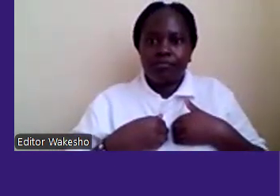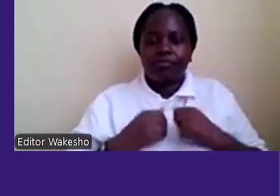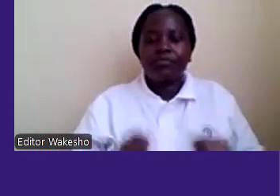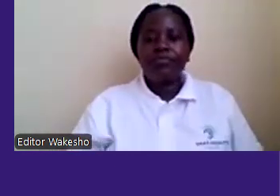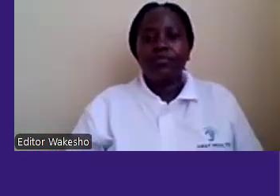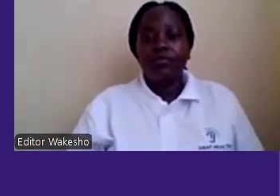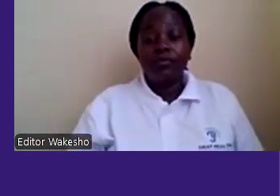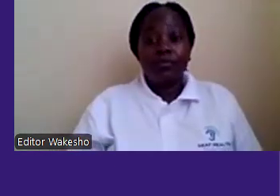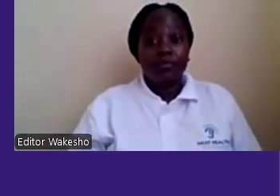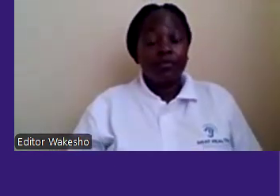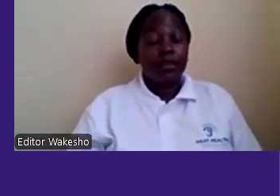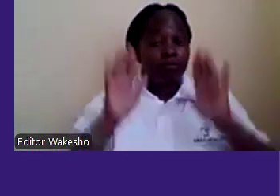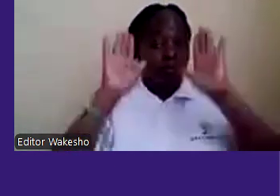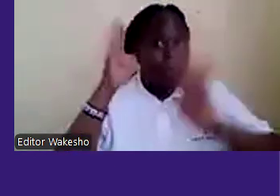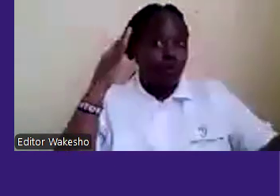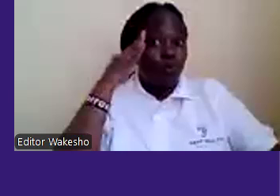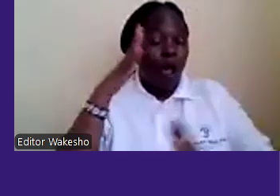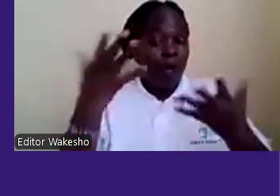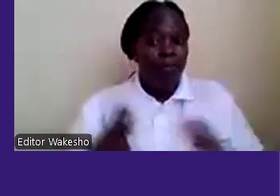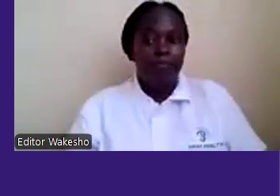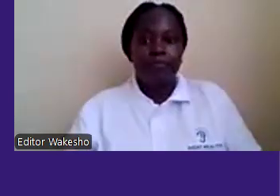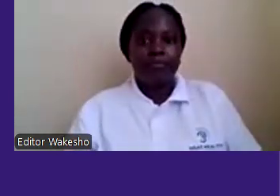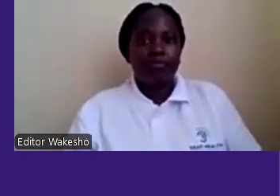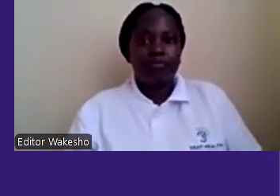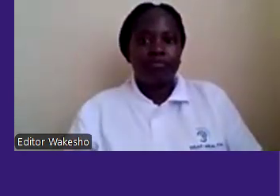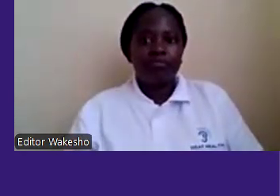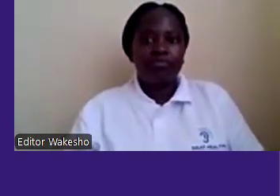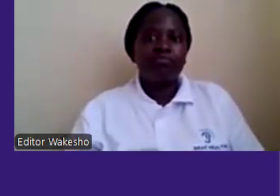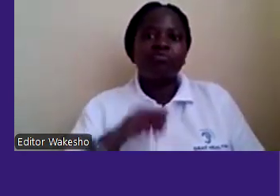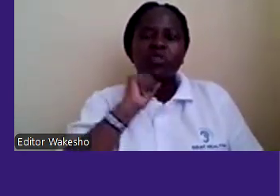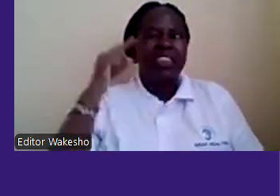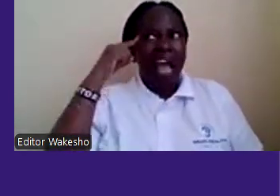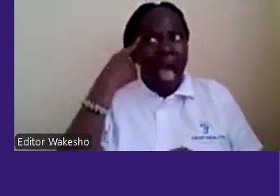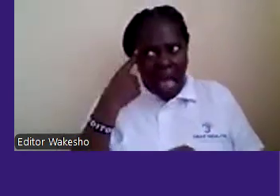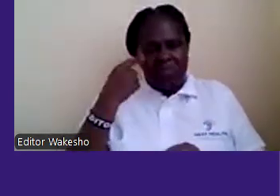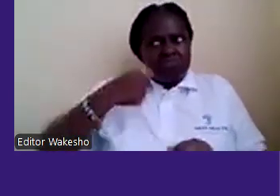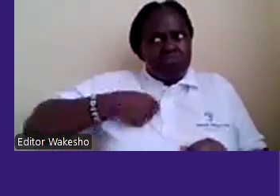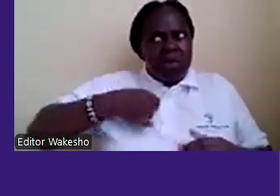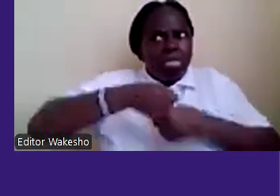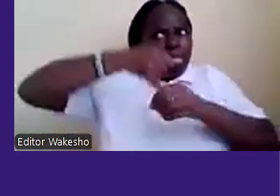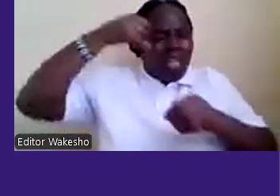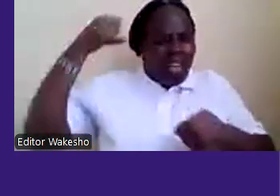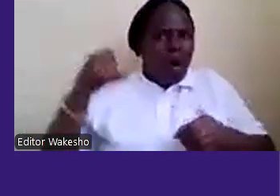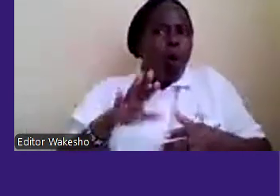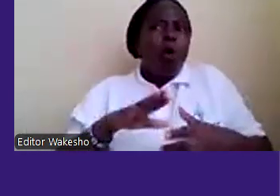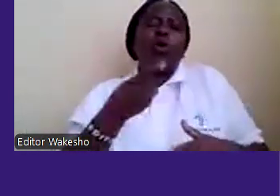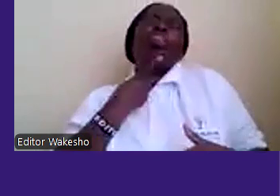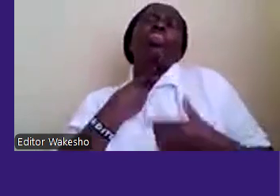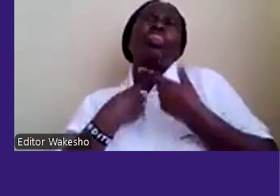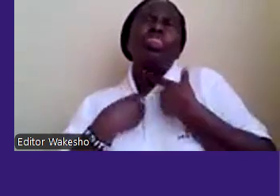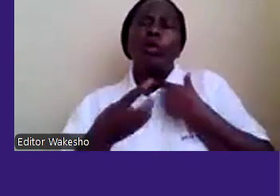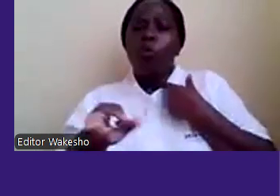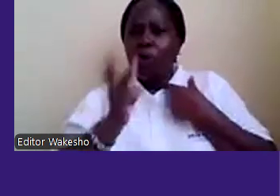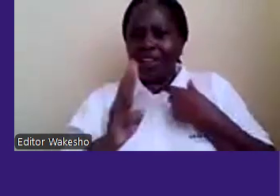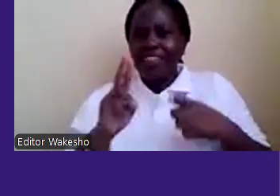also important for you to know that don't just pick one symptom and say, hey, by the way, of late, I've been feeling thirsty. Am I diabetic? No.